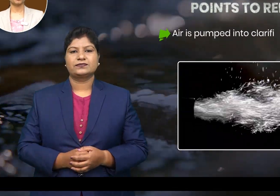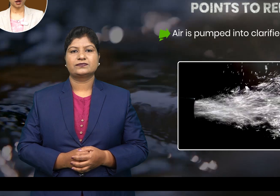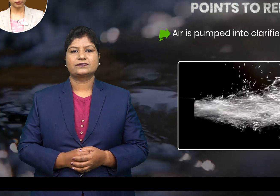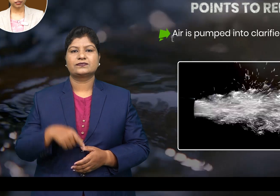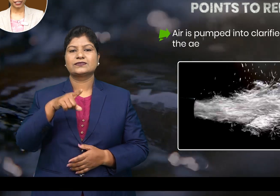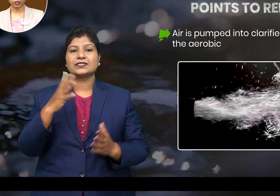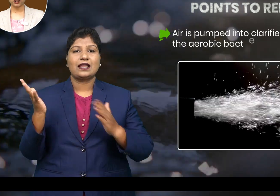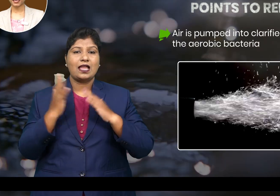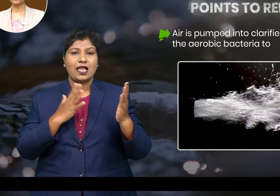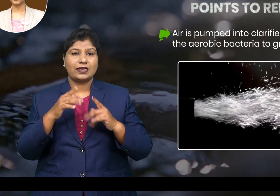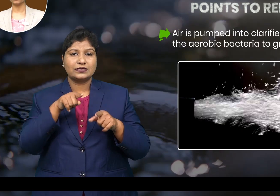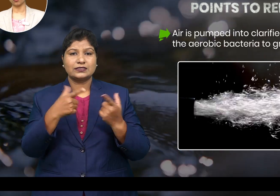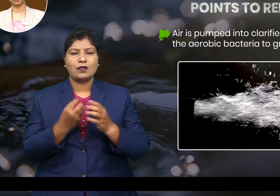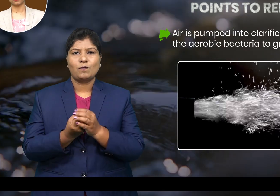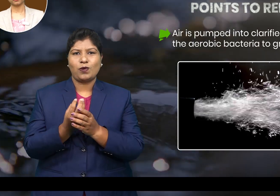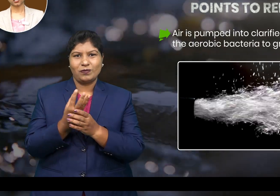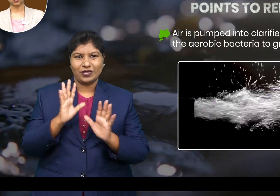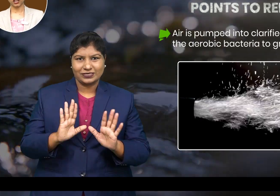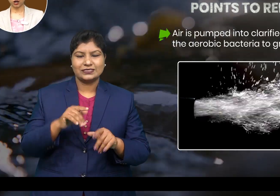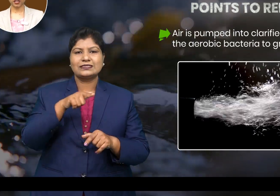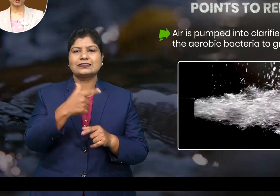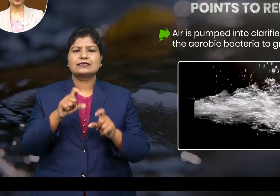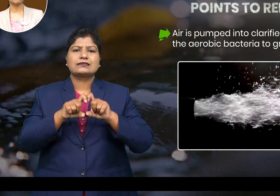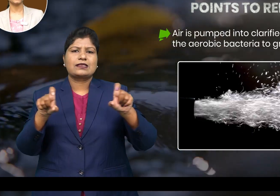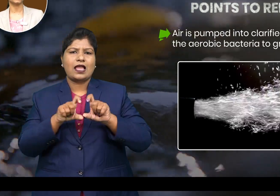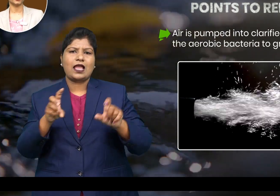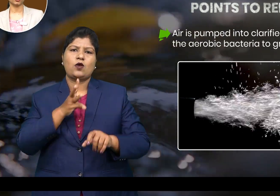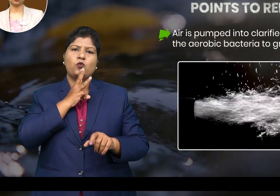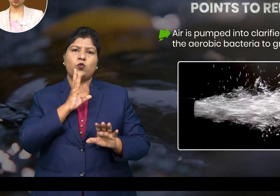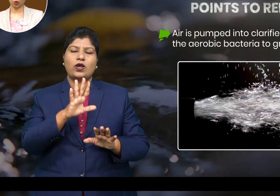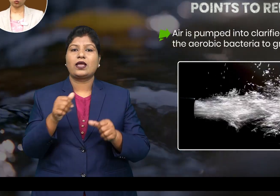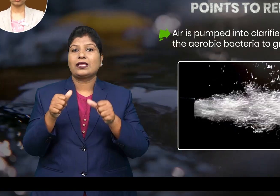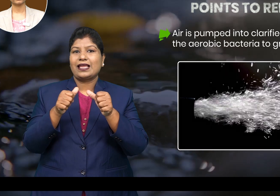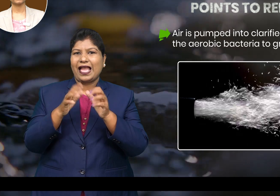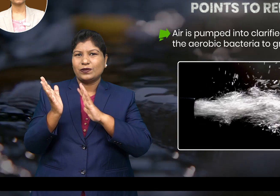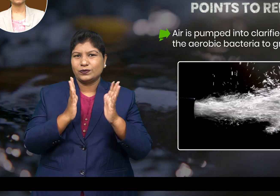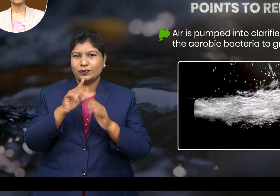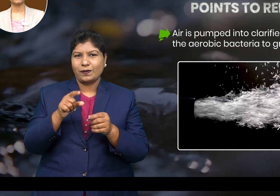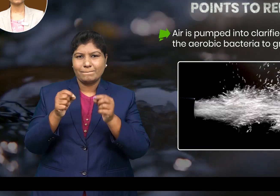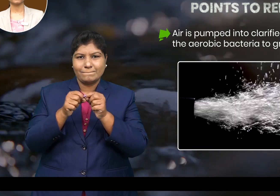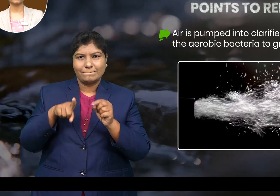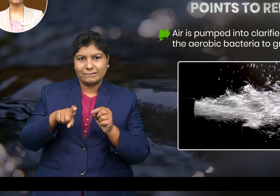Air is pumped into clarified water to allow the aerobic bacteria to grow.